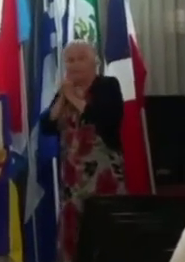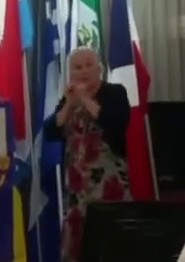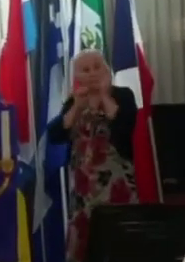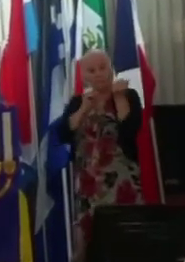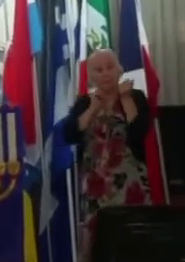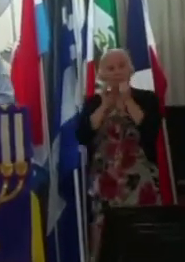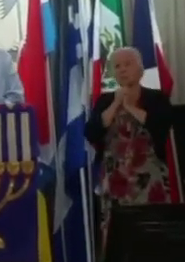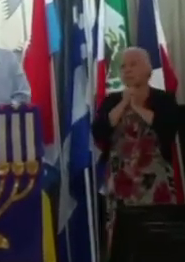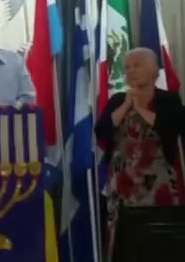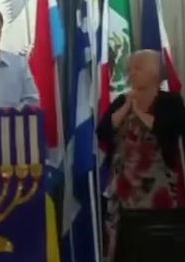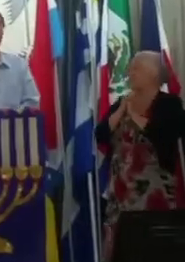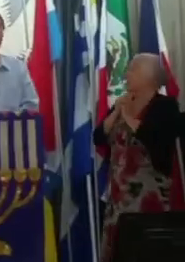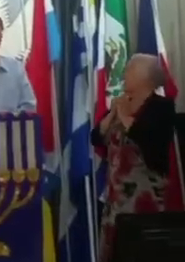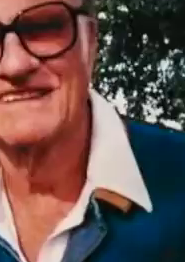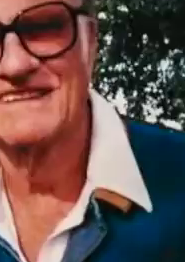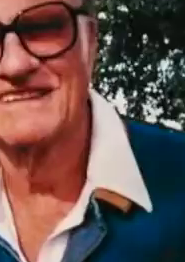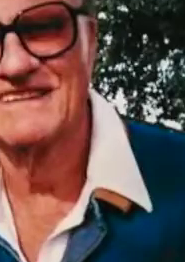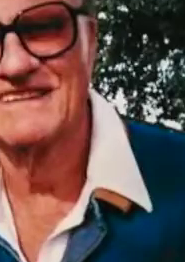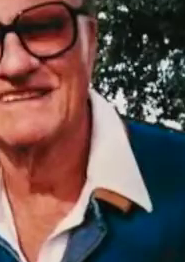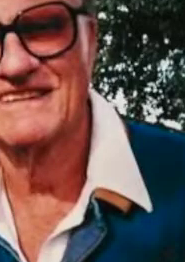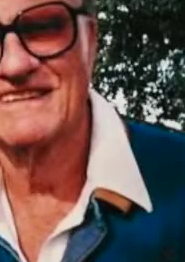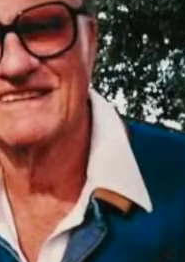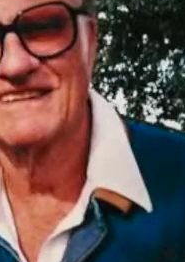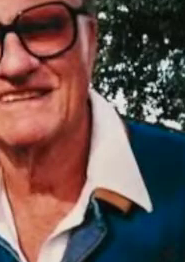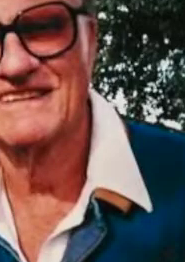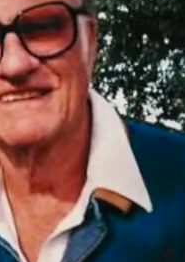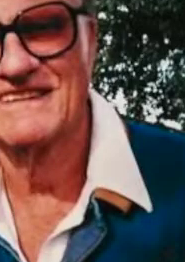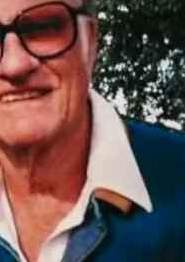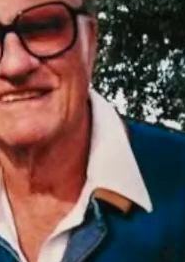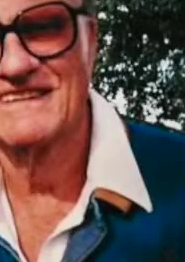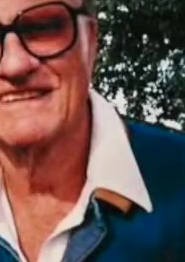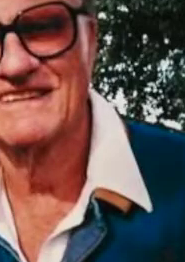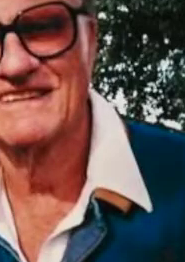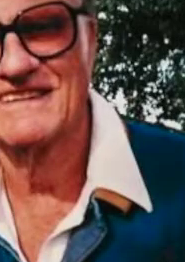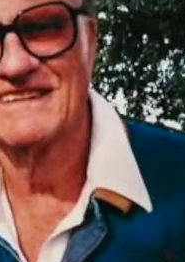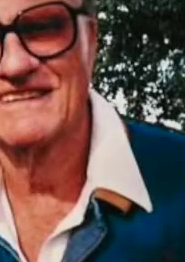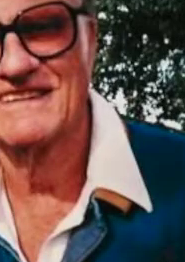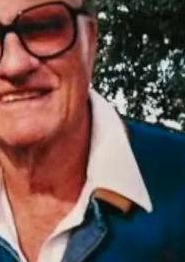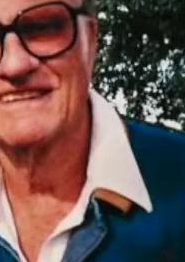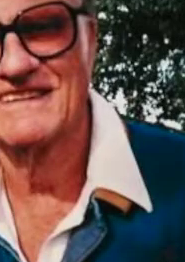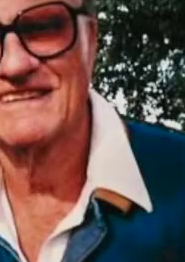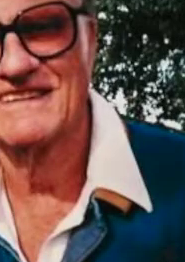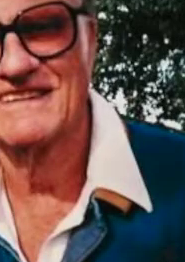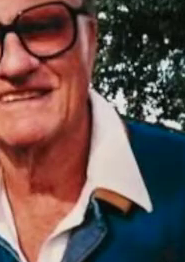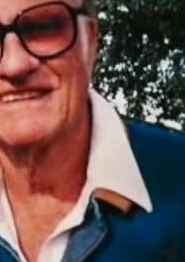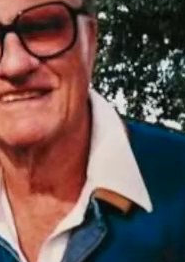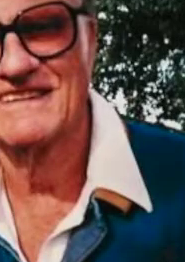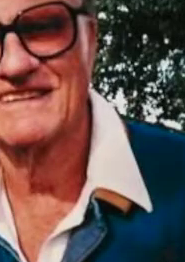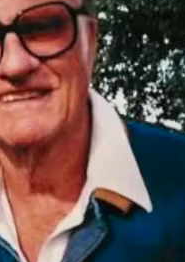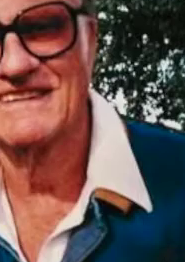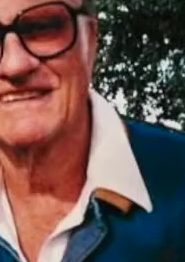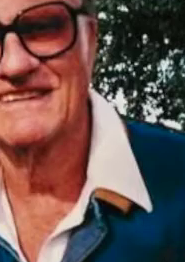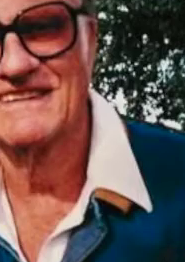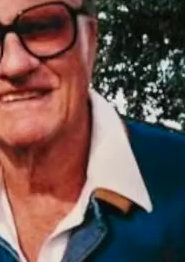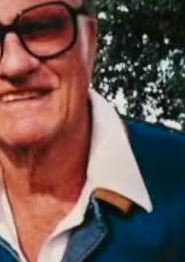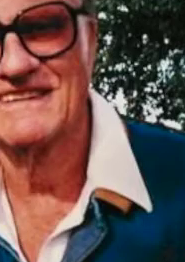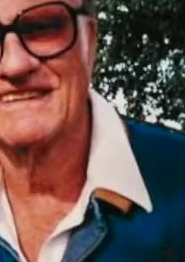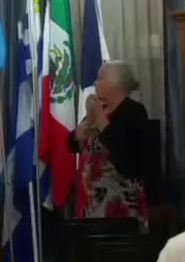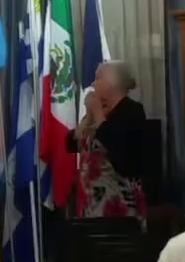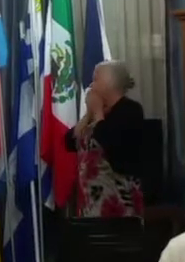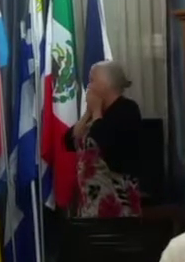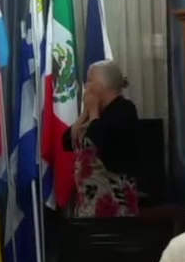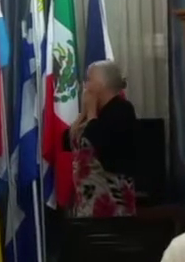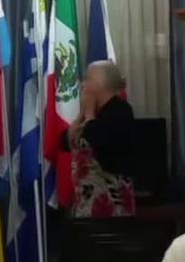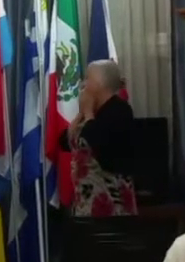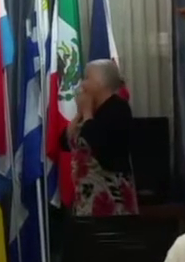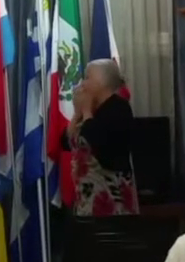1996, en el 1996, I was working for the Billy Graham Evangelistic Association. Estaba trabajando para la organización de Billy Graham.